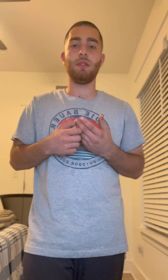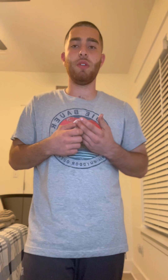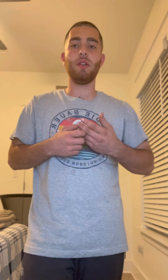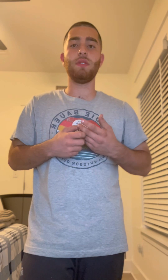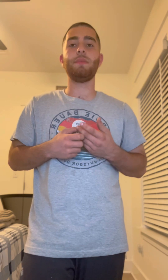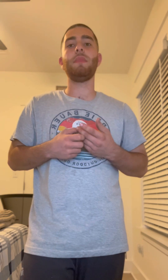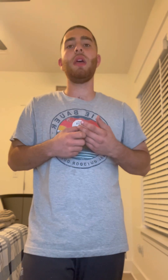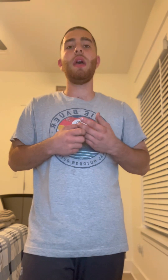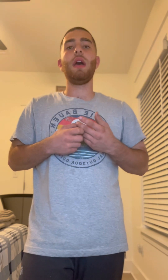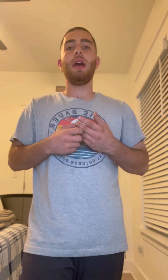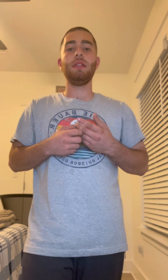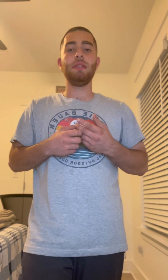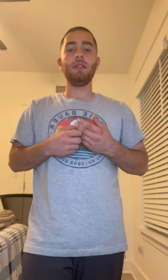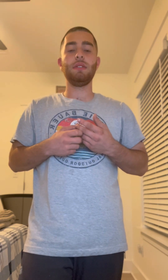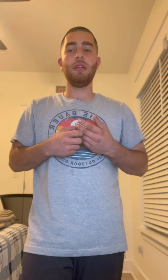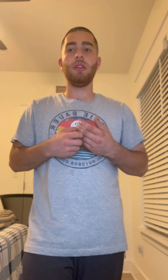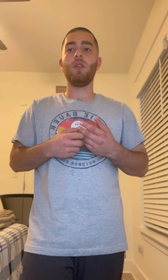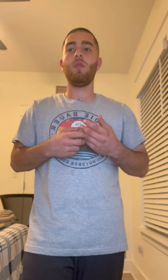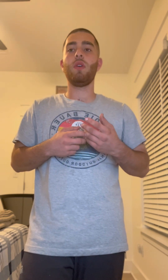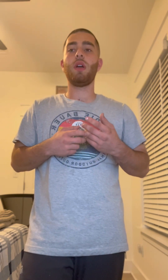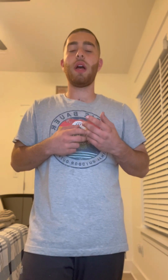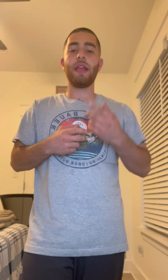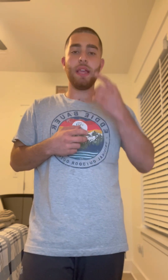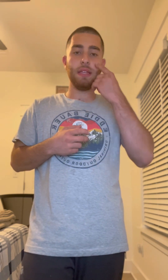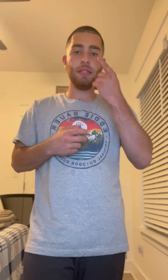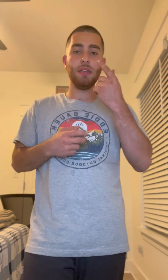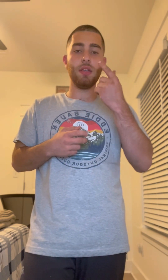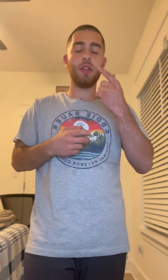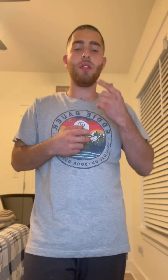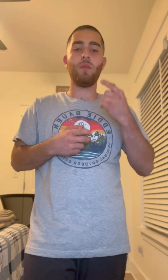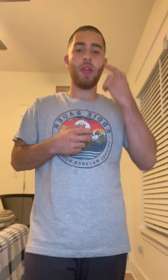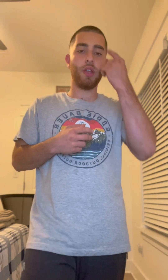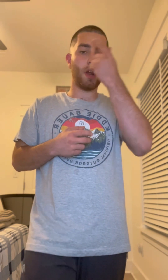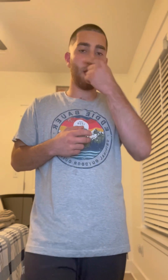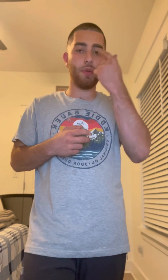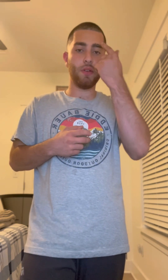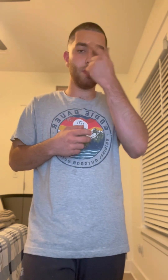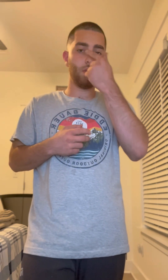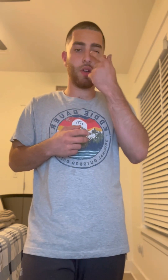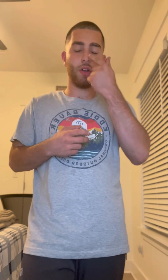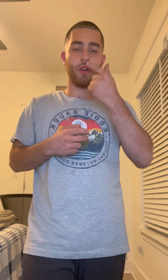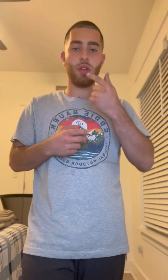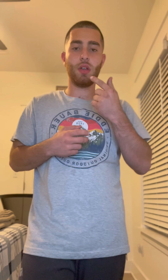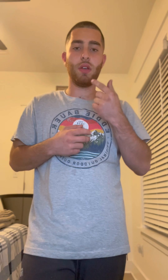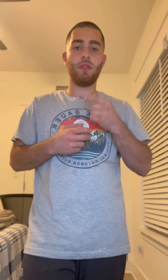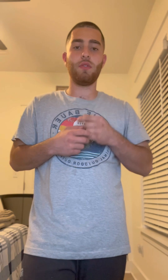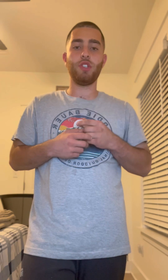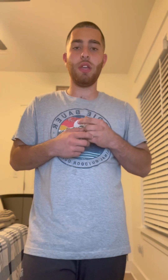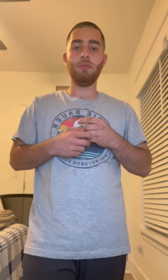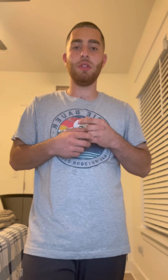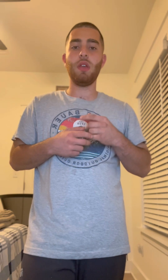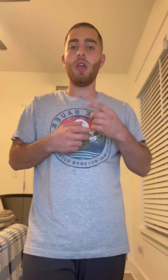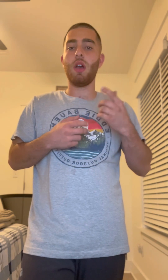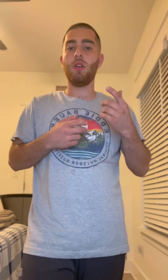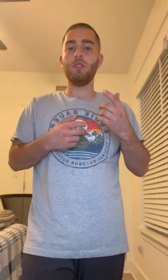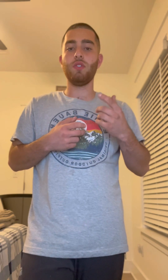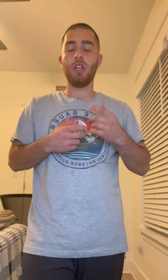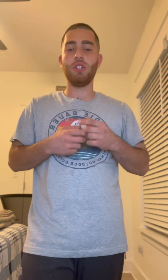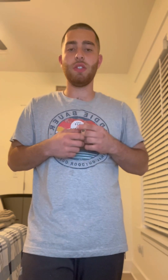else. Head tilting or eye gazing and the way your eyebrows are shaped also changes the